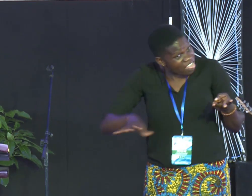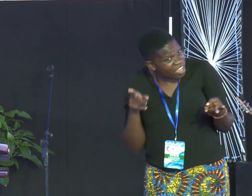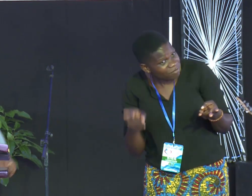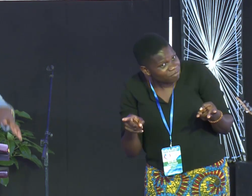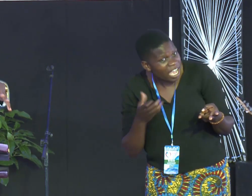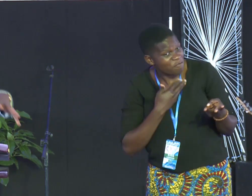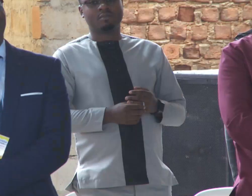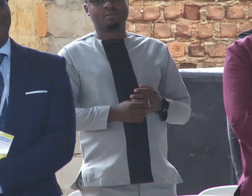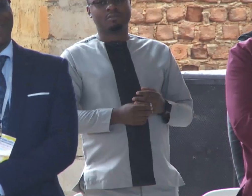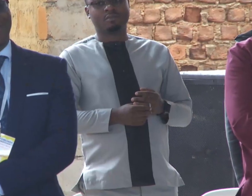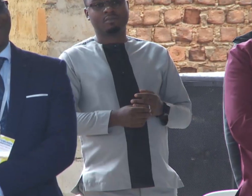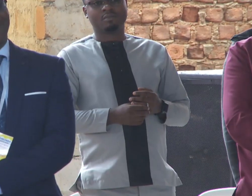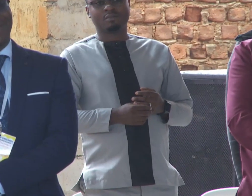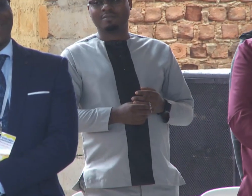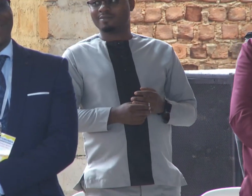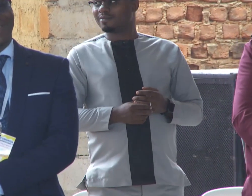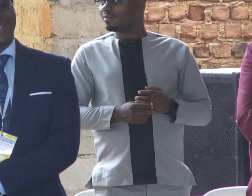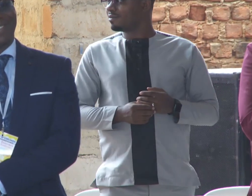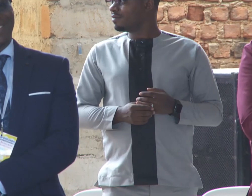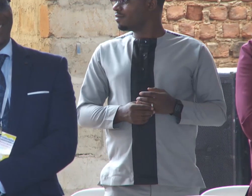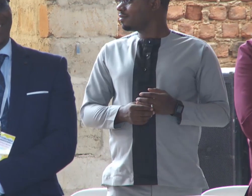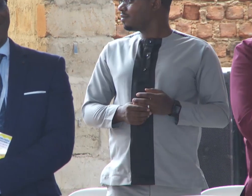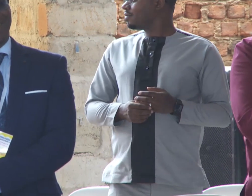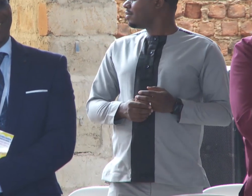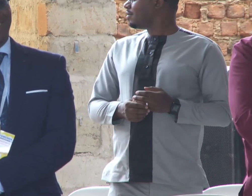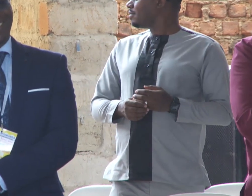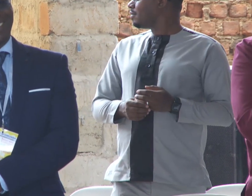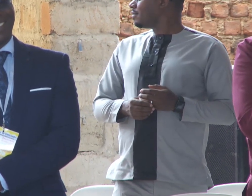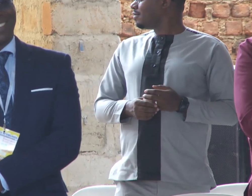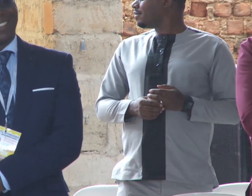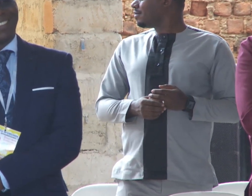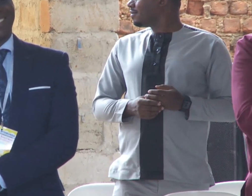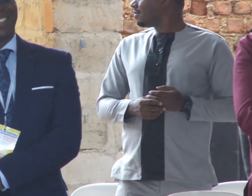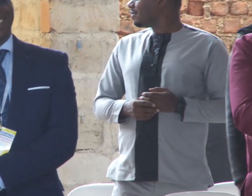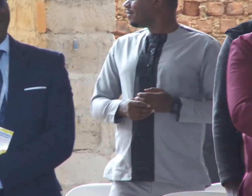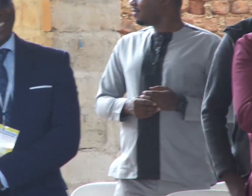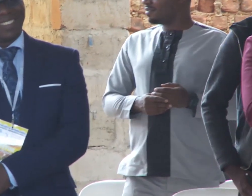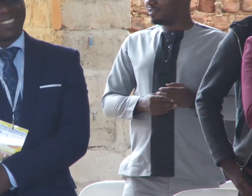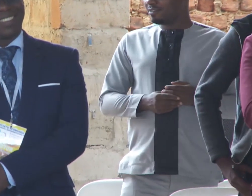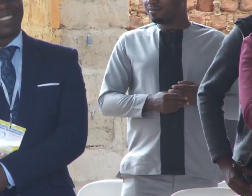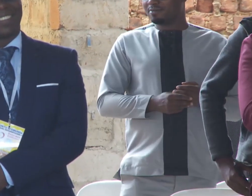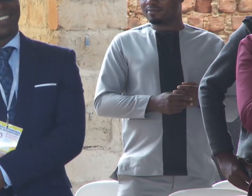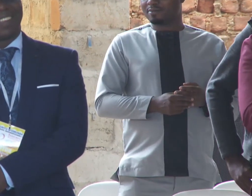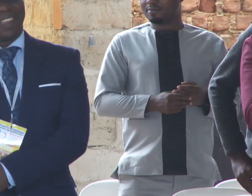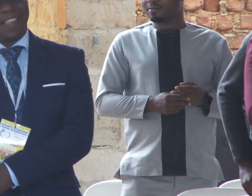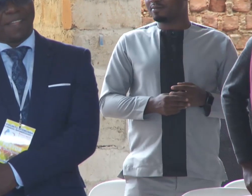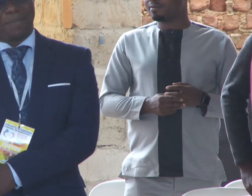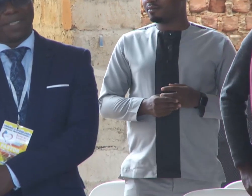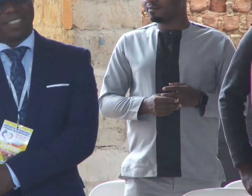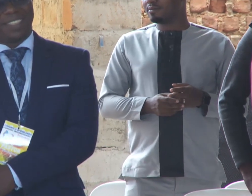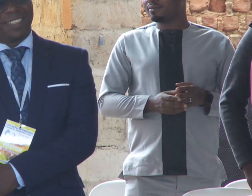He's a father. Ate omwami omulungi. And a good husband. Ate nga musumba. Yet he is a pastor.